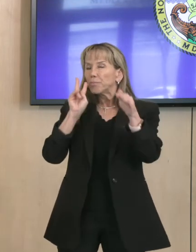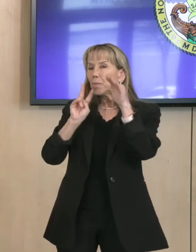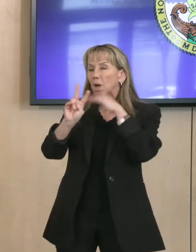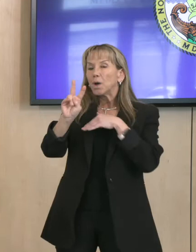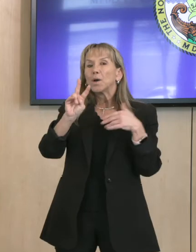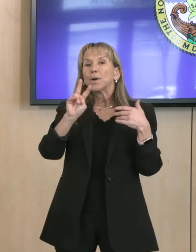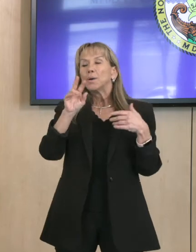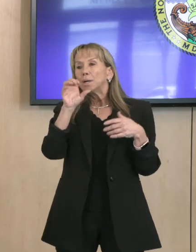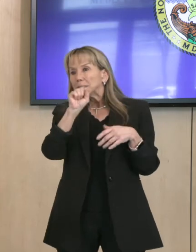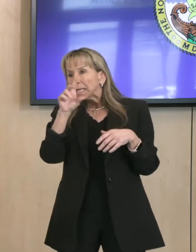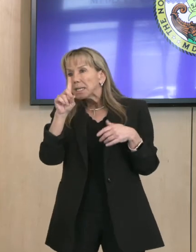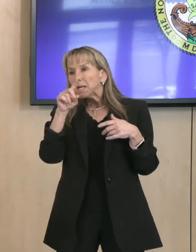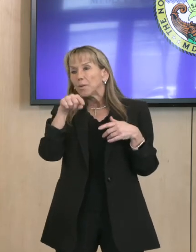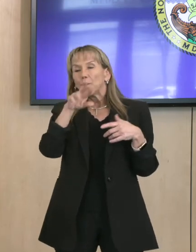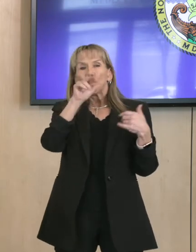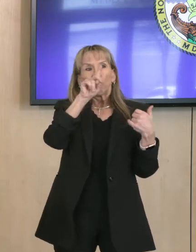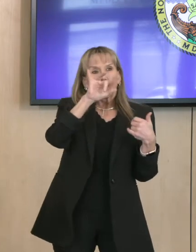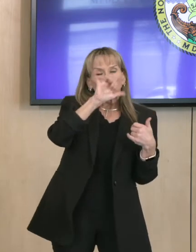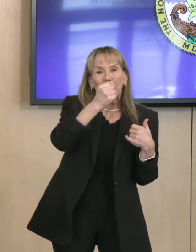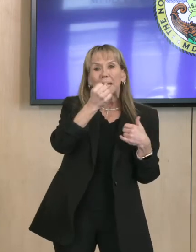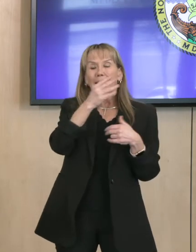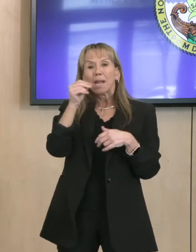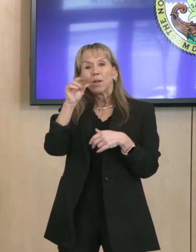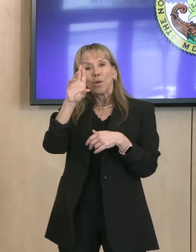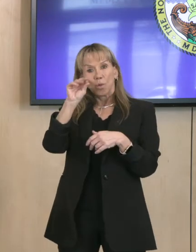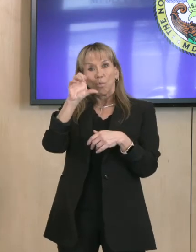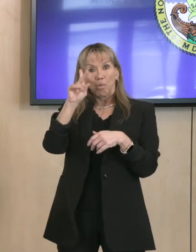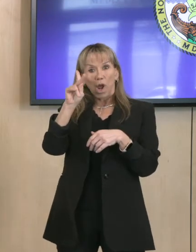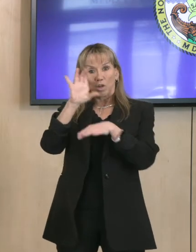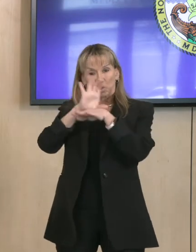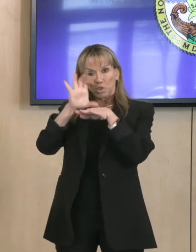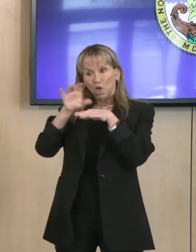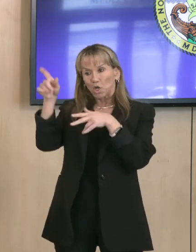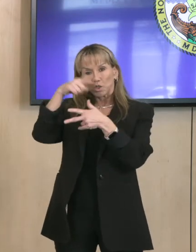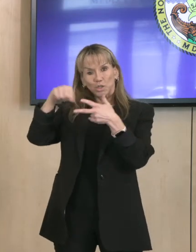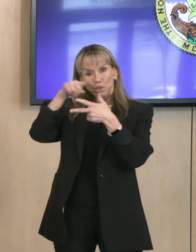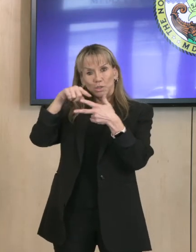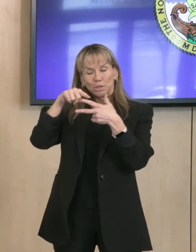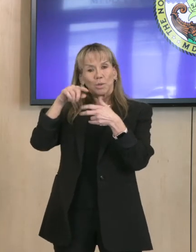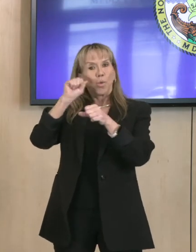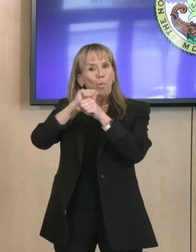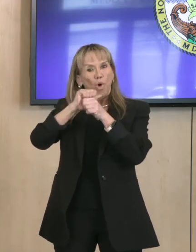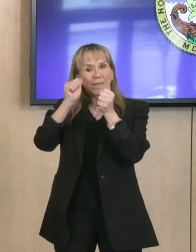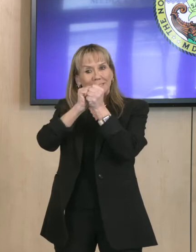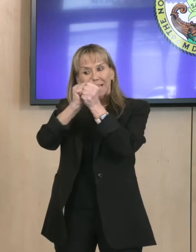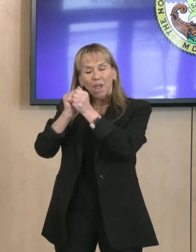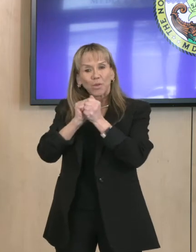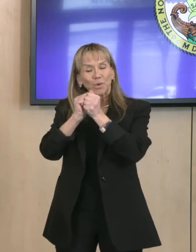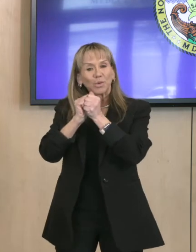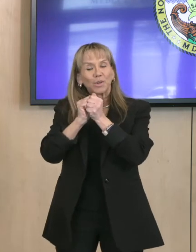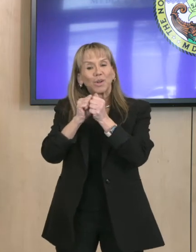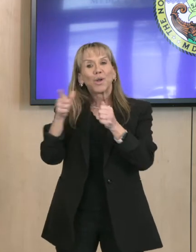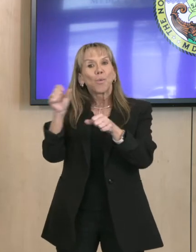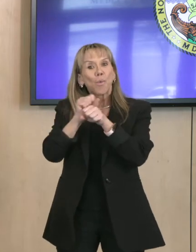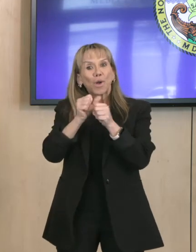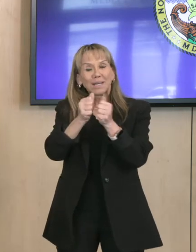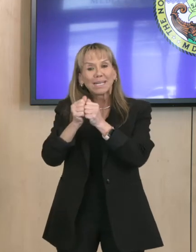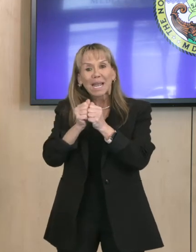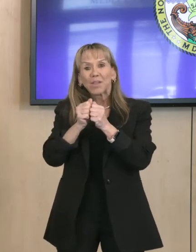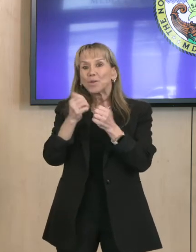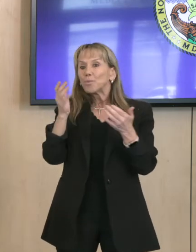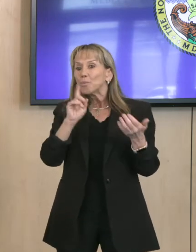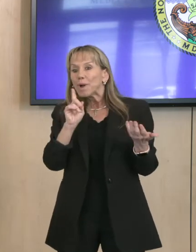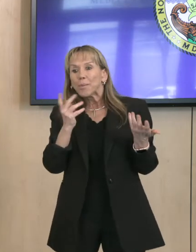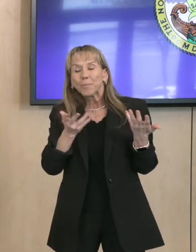Rady Children's Hospital, and the Rock Church are working together on a collaborative approach where individuals who might have some of